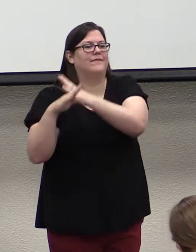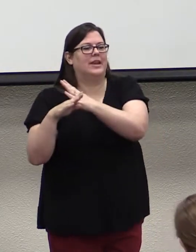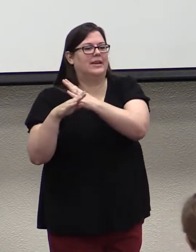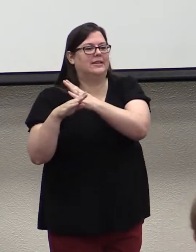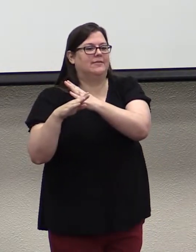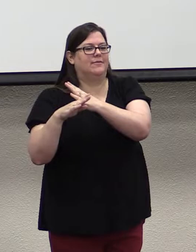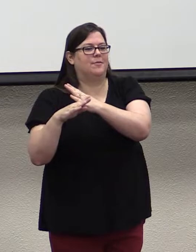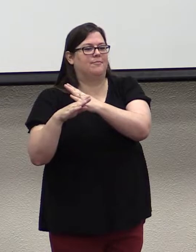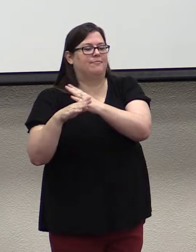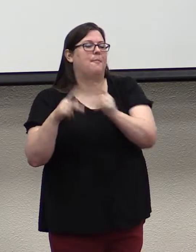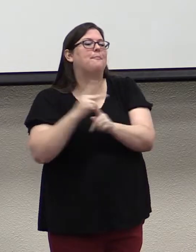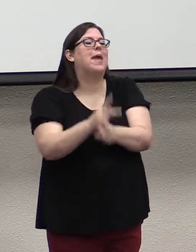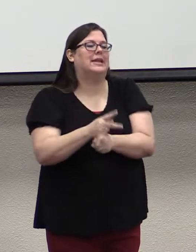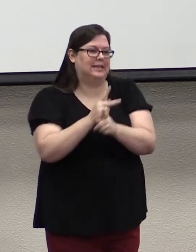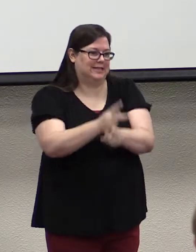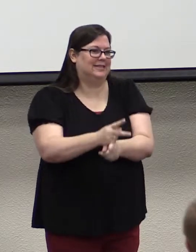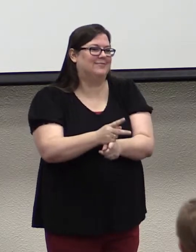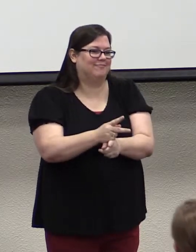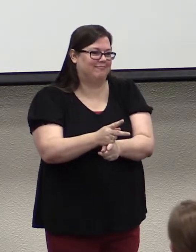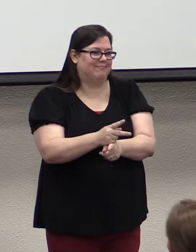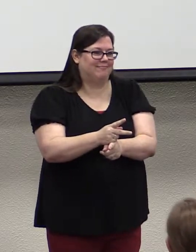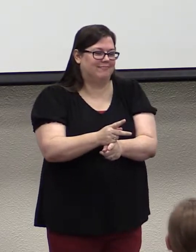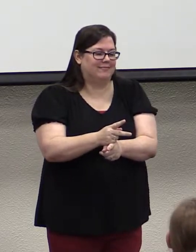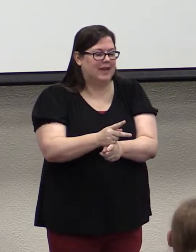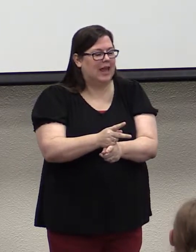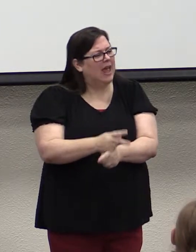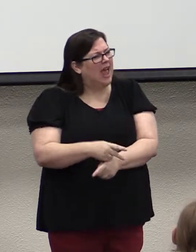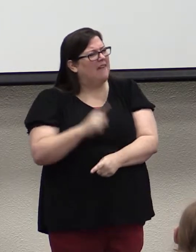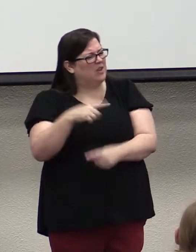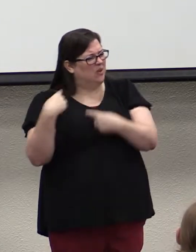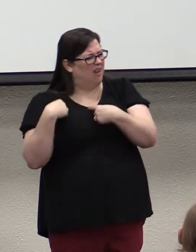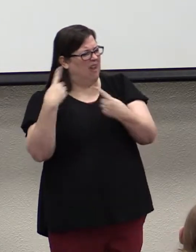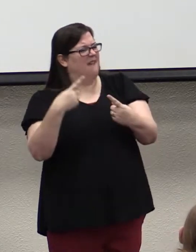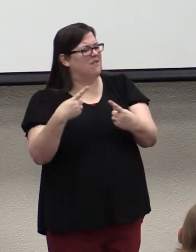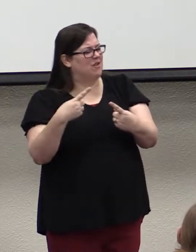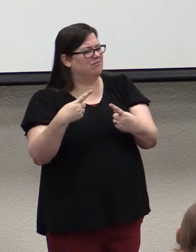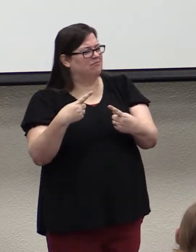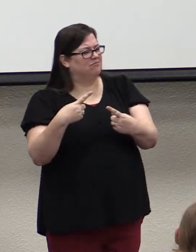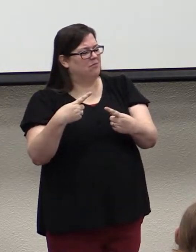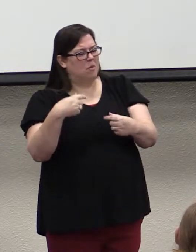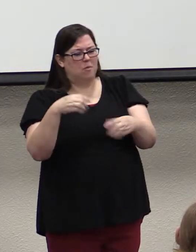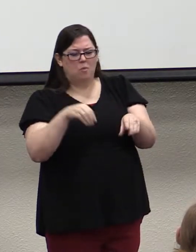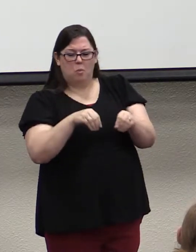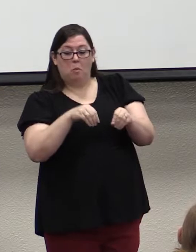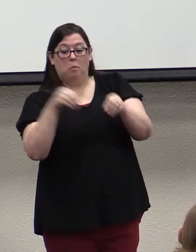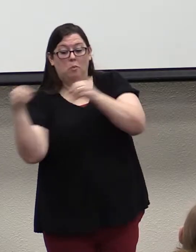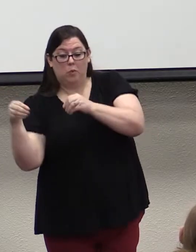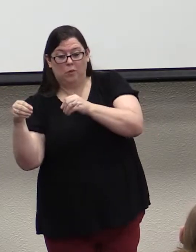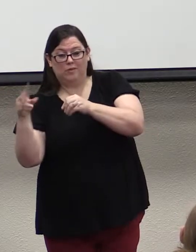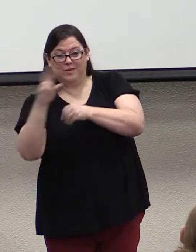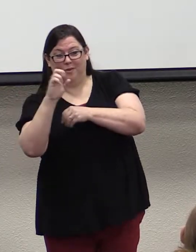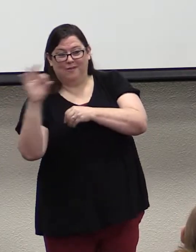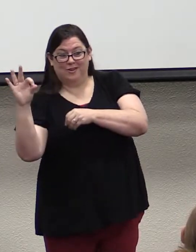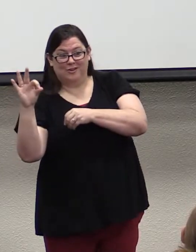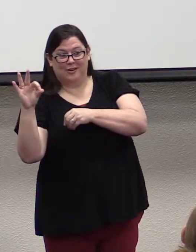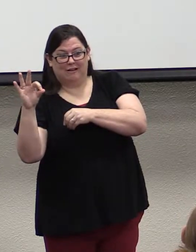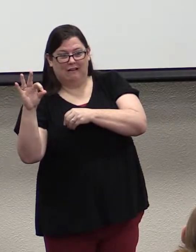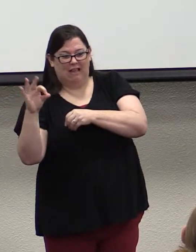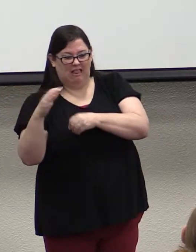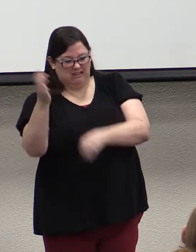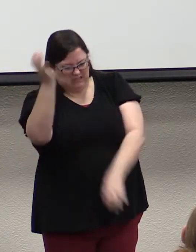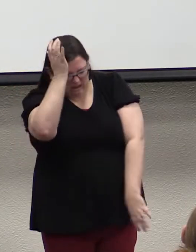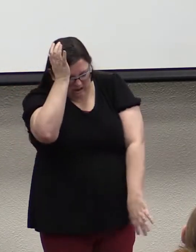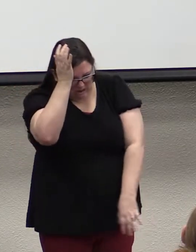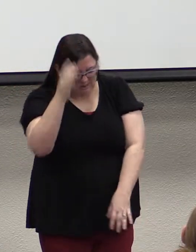cobwebs and all the stuff. Have you ever moved your refrigerator? Have you seen the amount of garbage and dust and